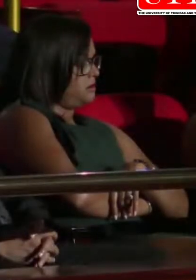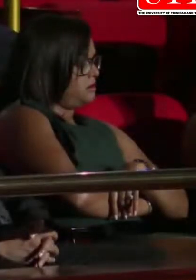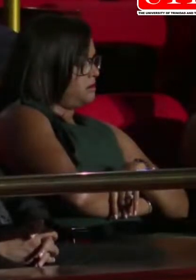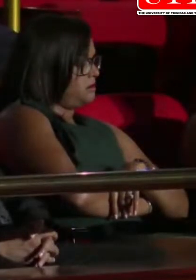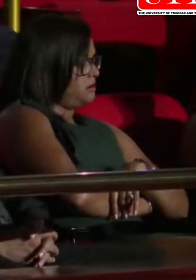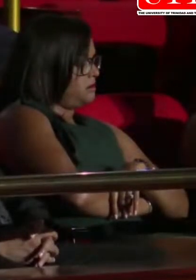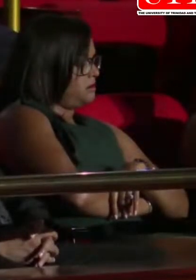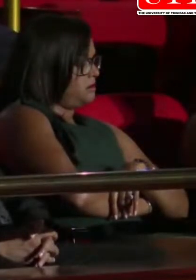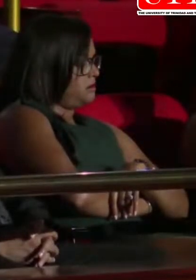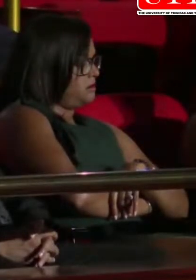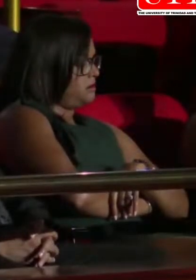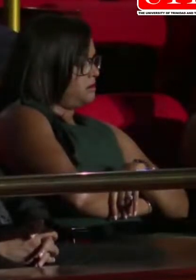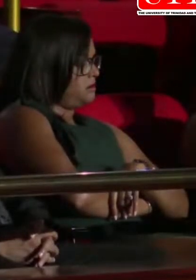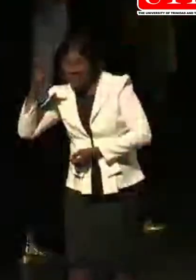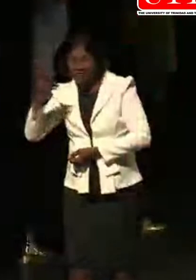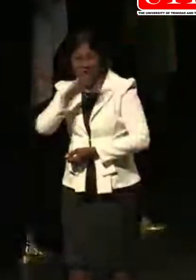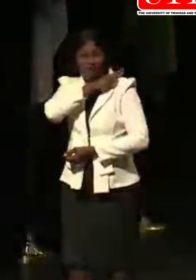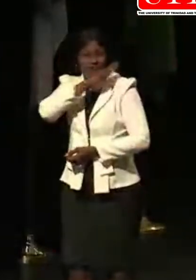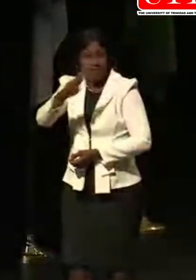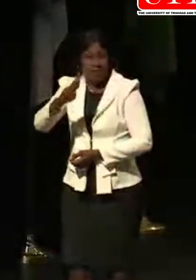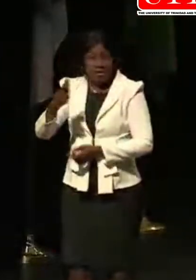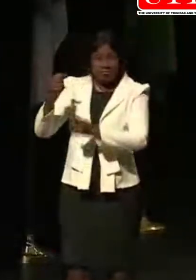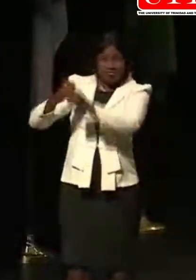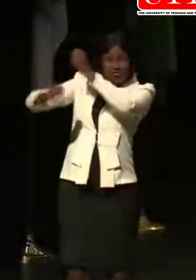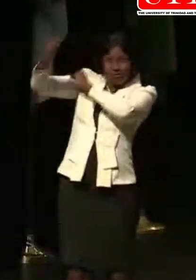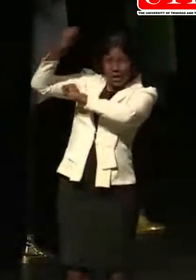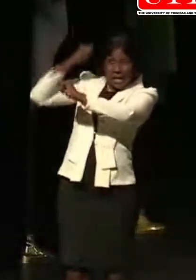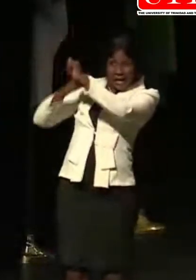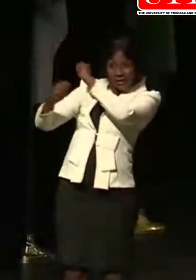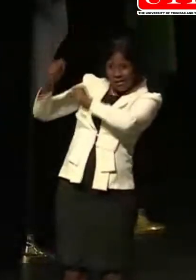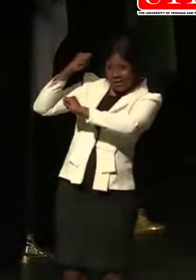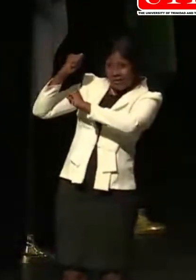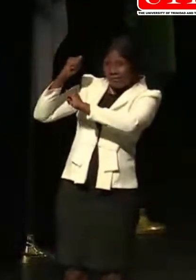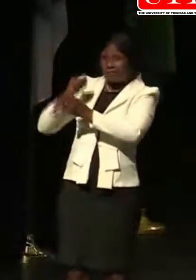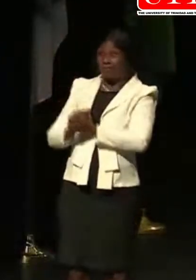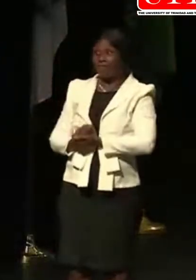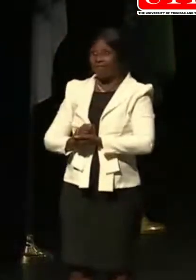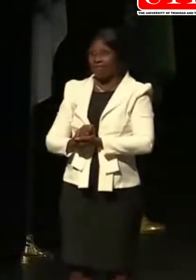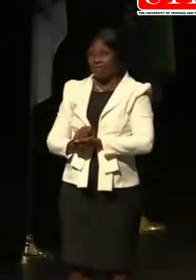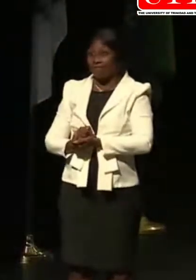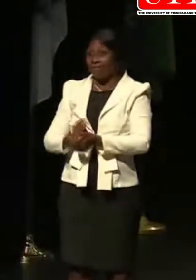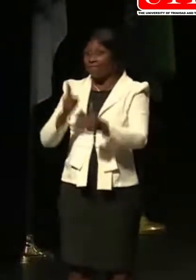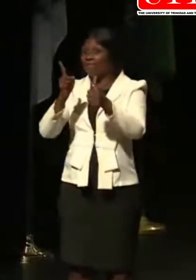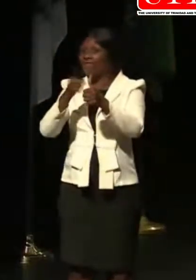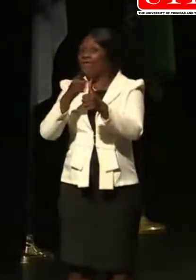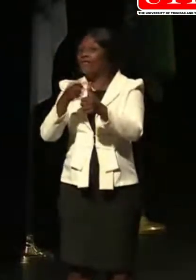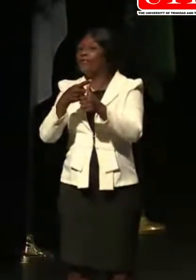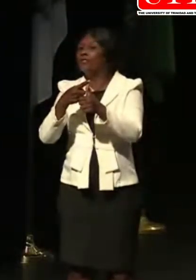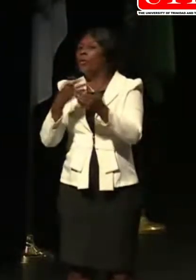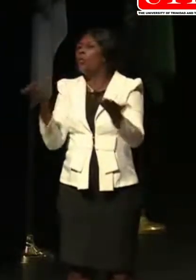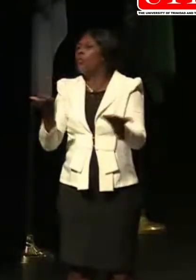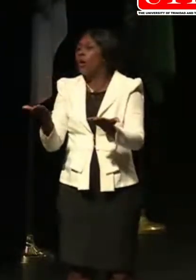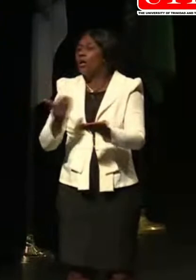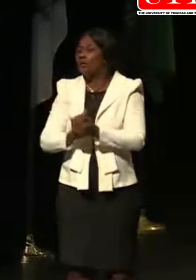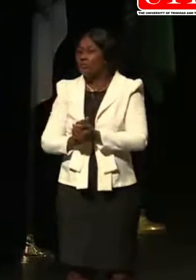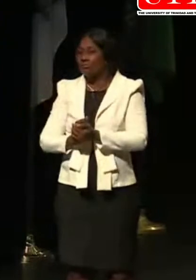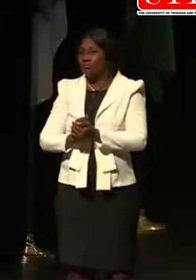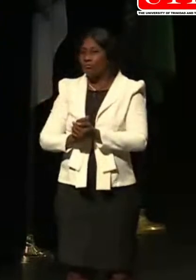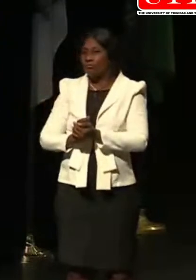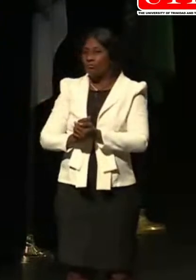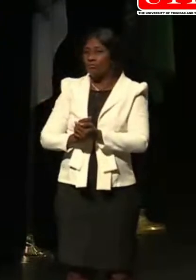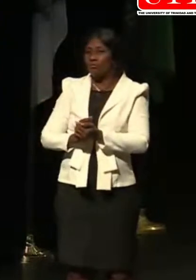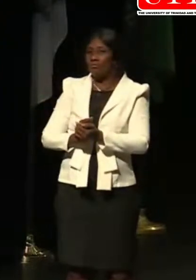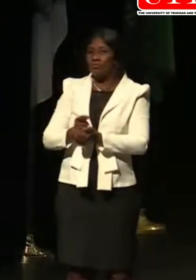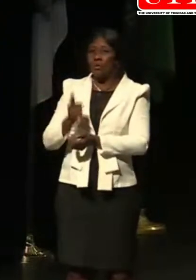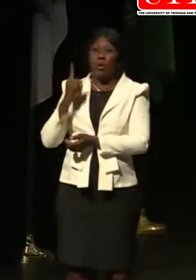our religious traditions, there's three things that they hold in common. The first is a golden rule. The second is a care